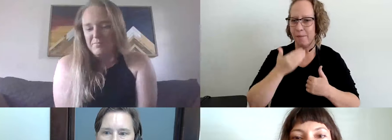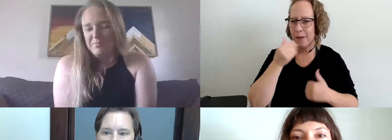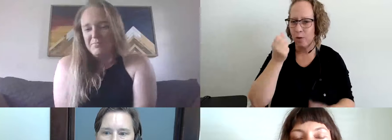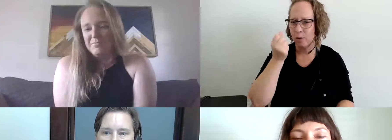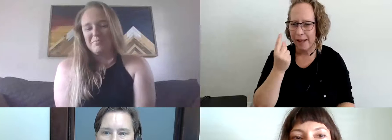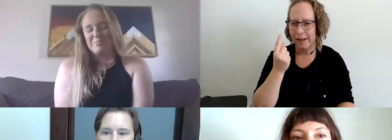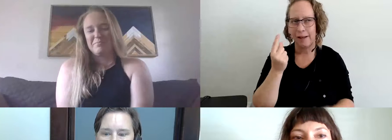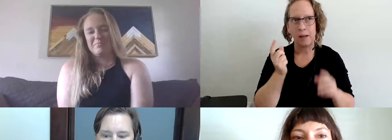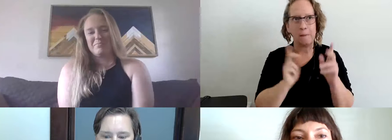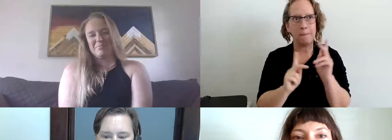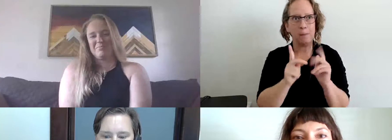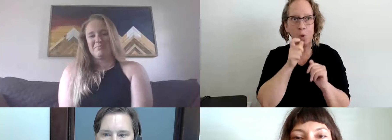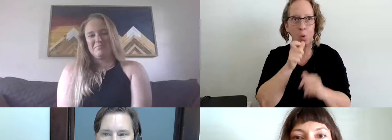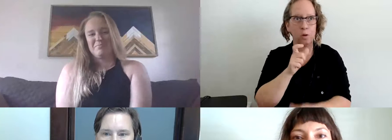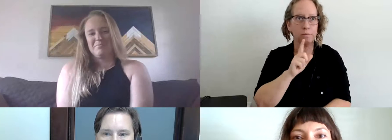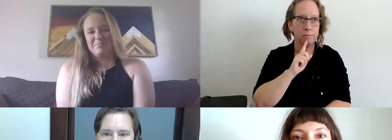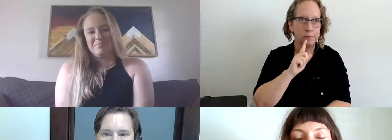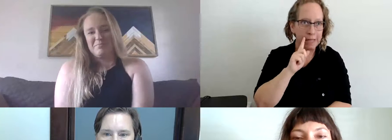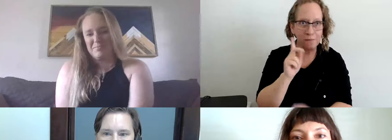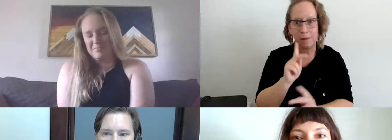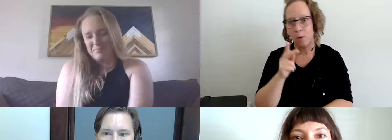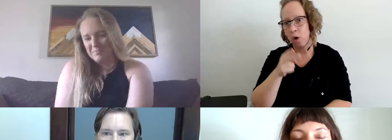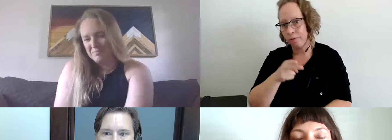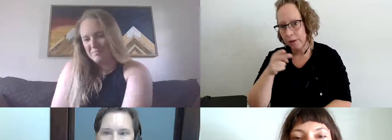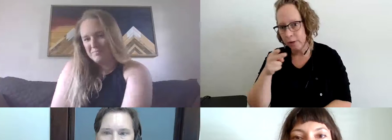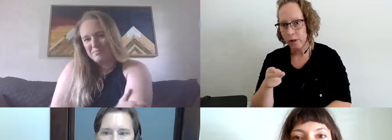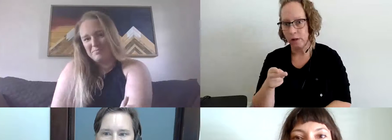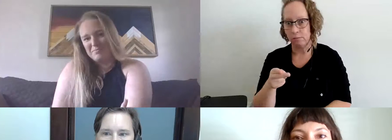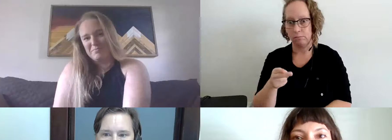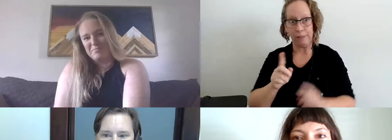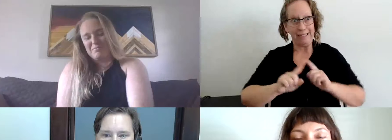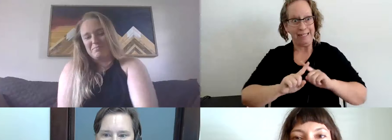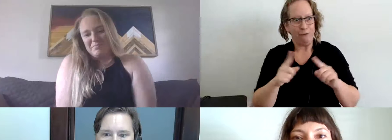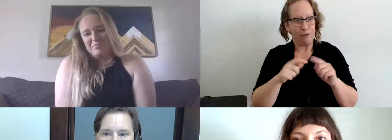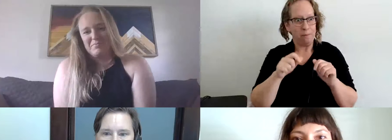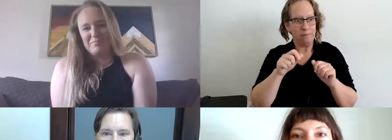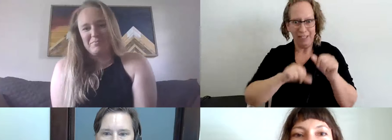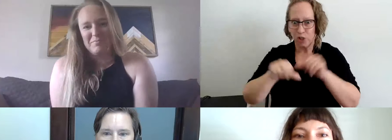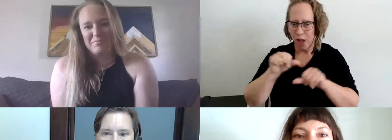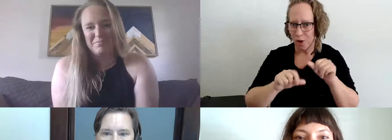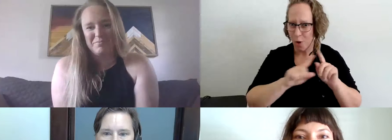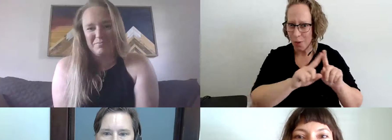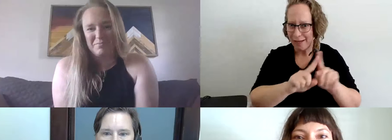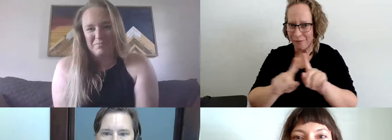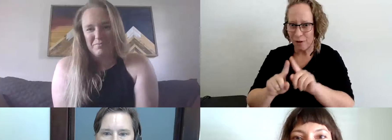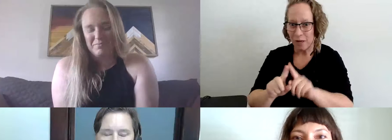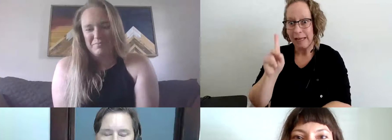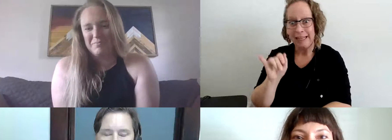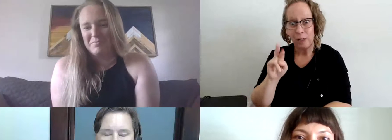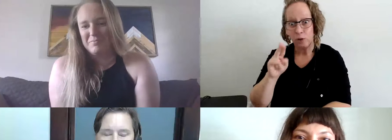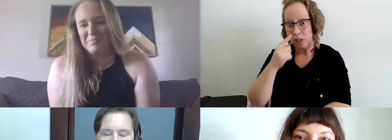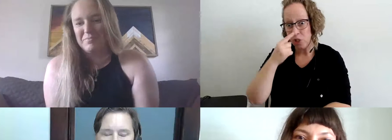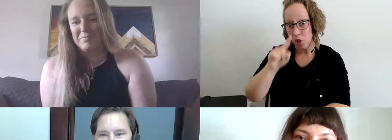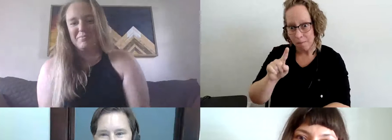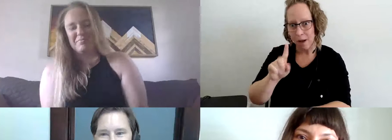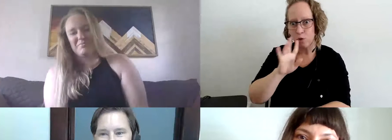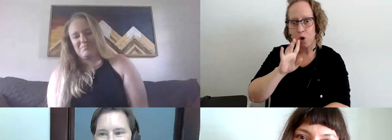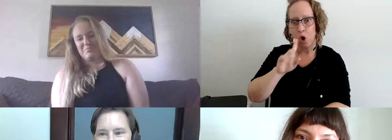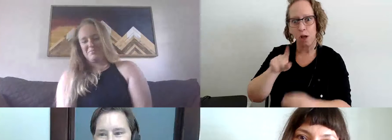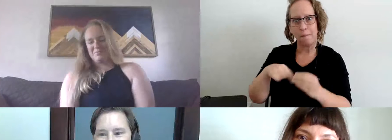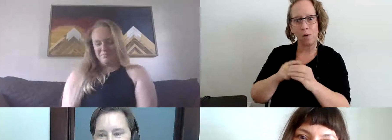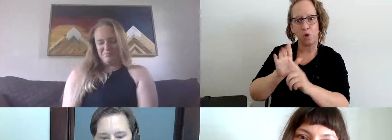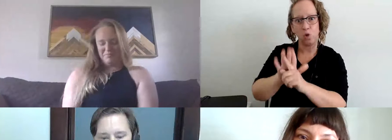that people who are deaf and people who are hard of hearing are different from each other. So Kirsten, if you wouldn't mind talking a little